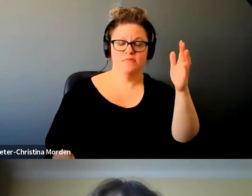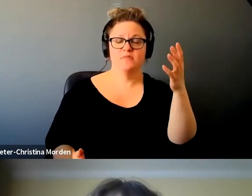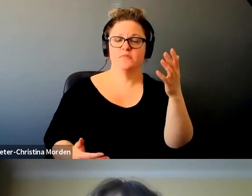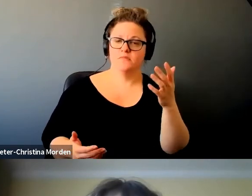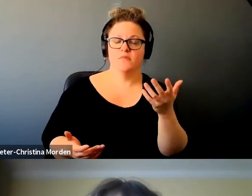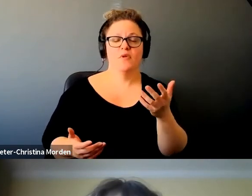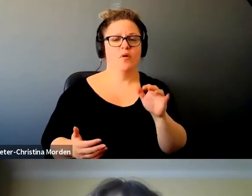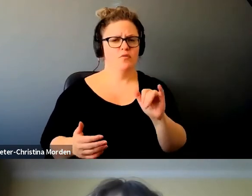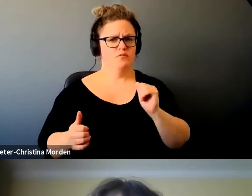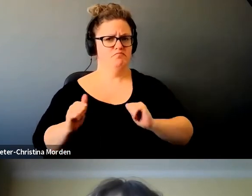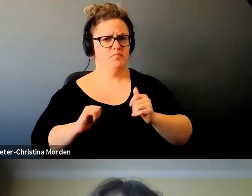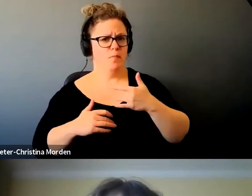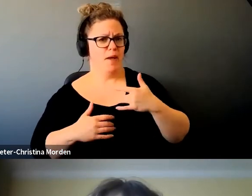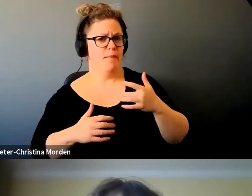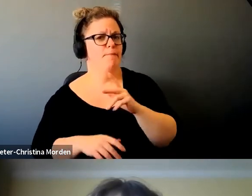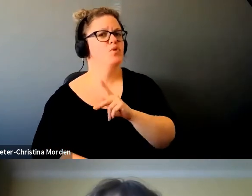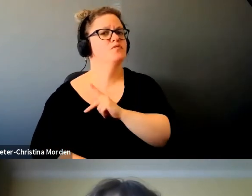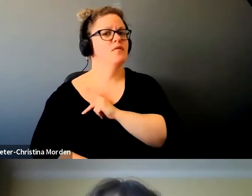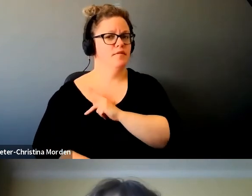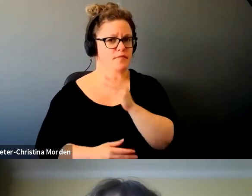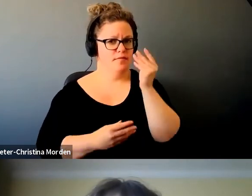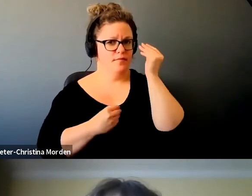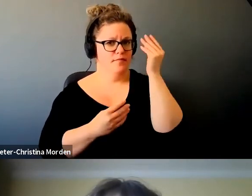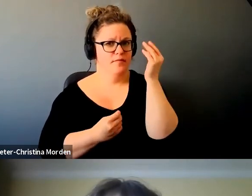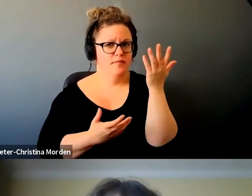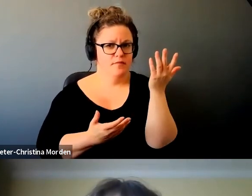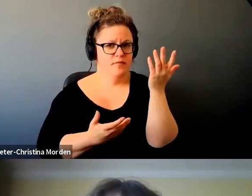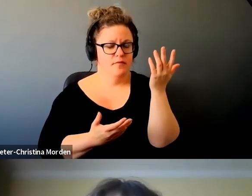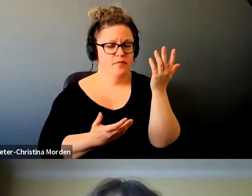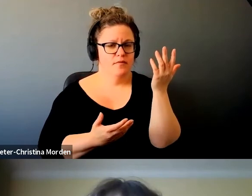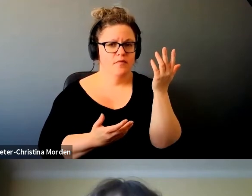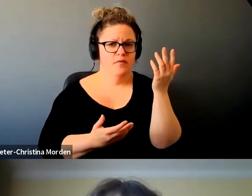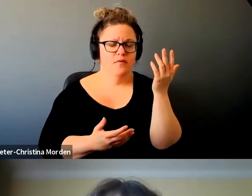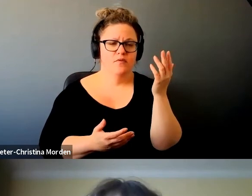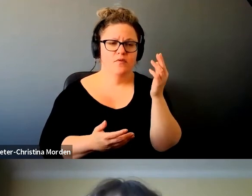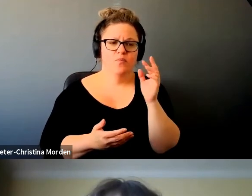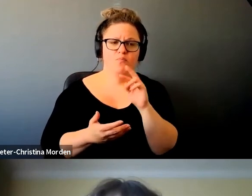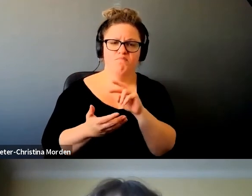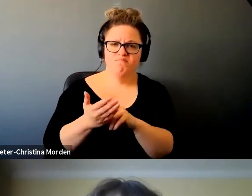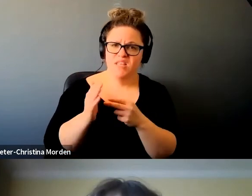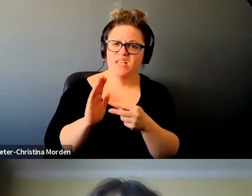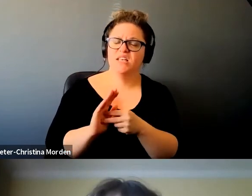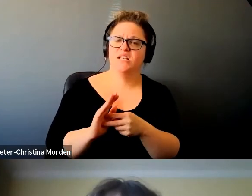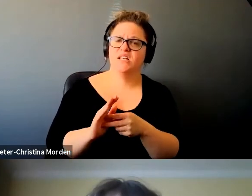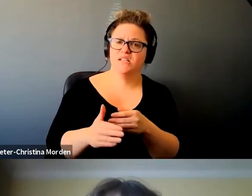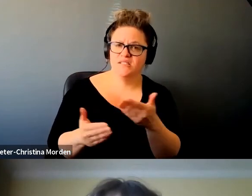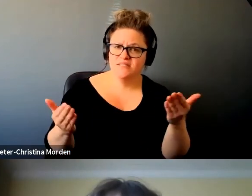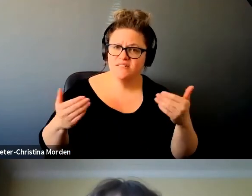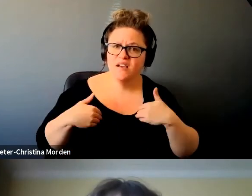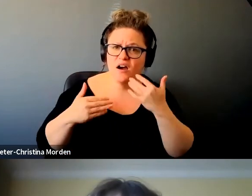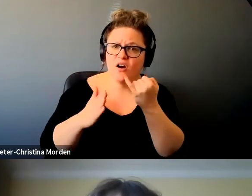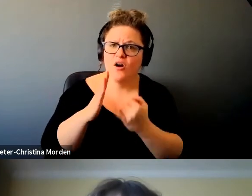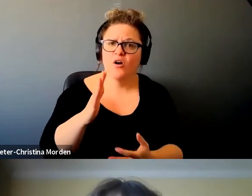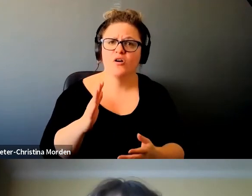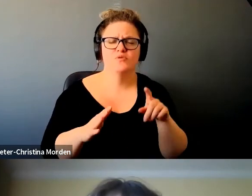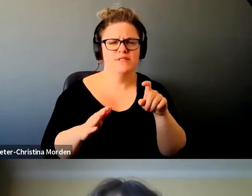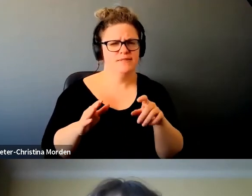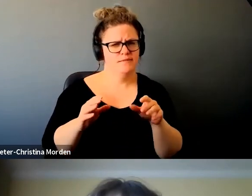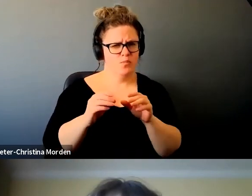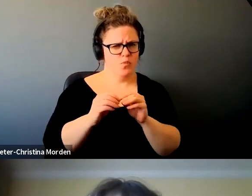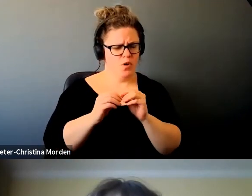material. And that means that you have to be way more conscious of